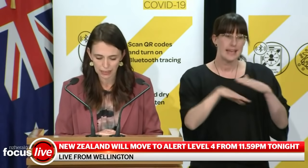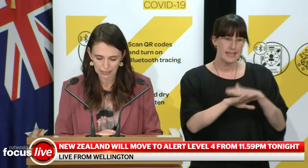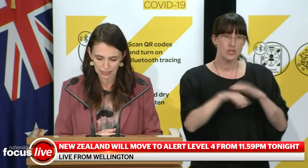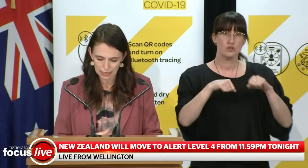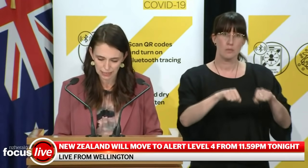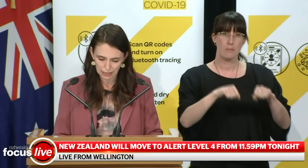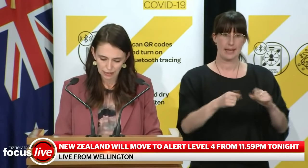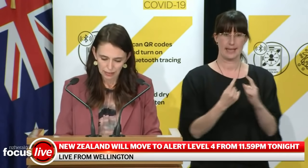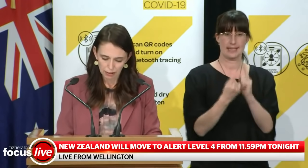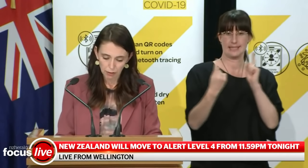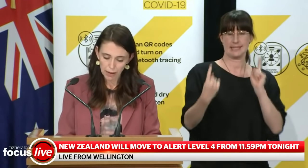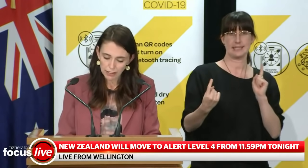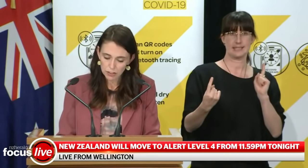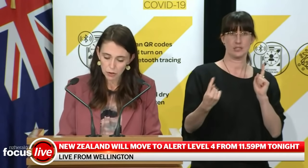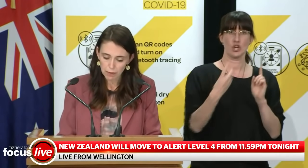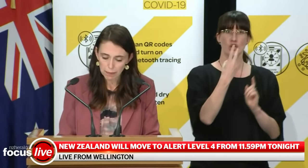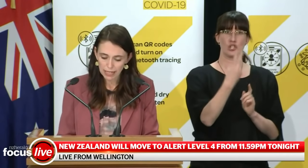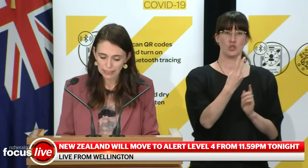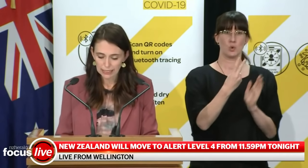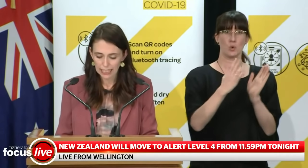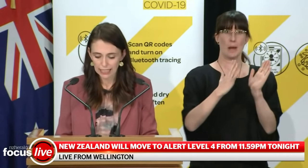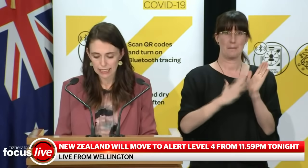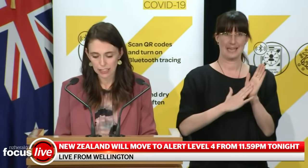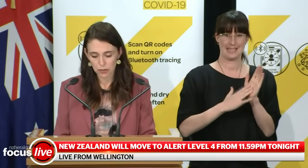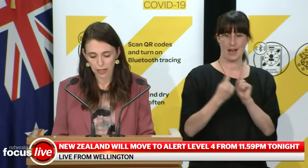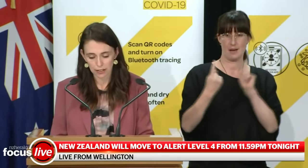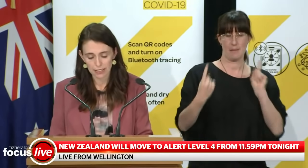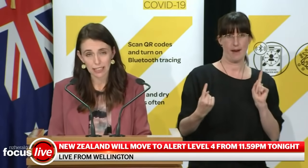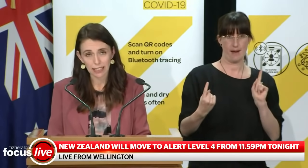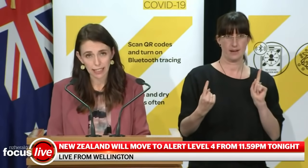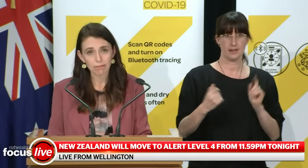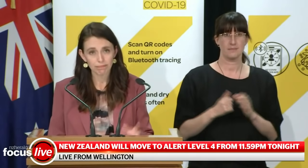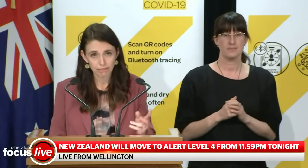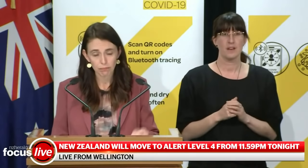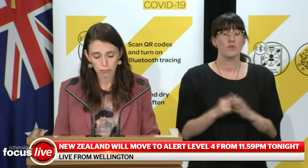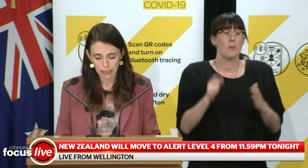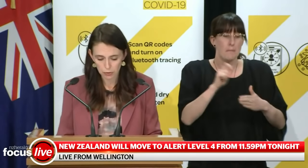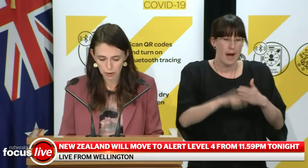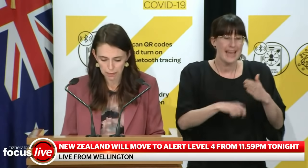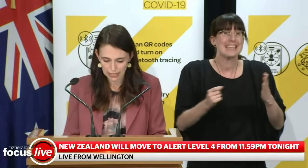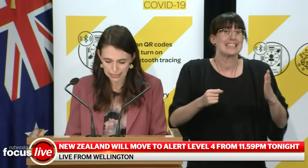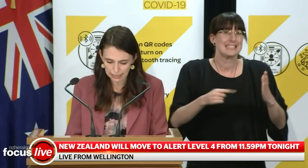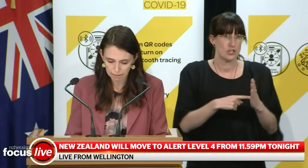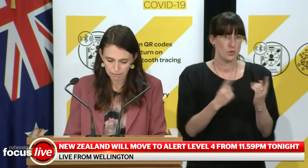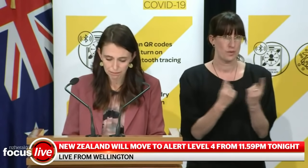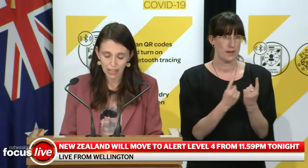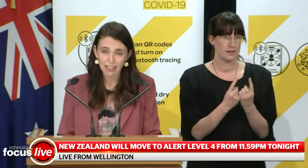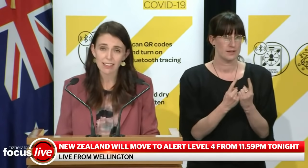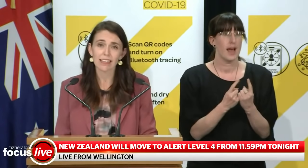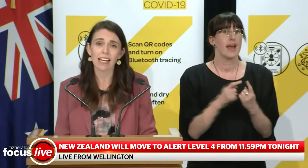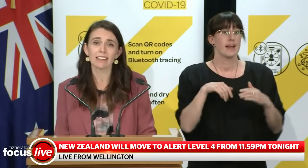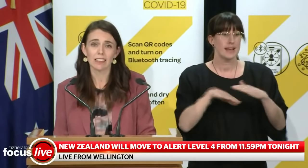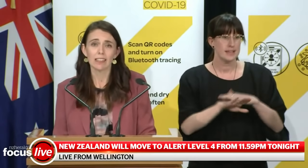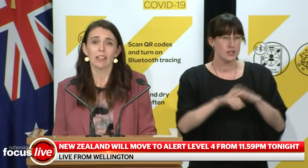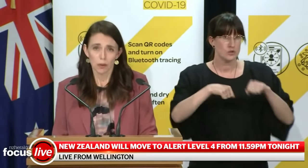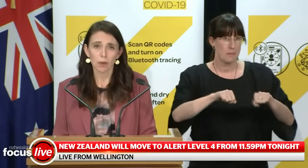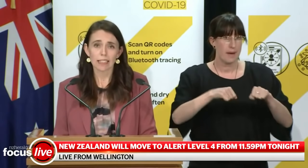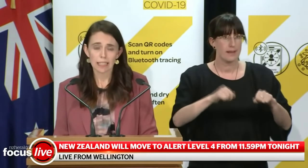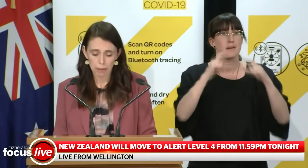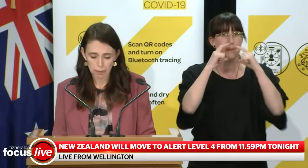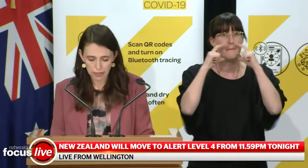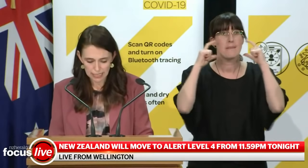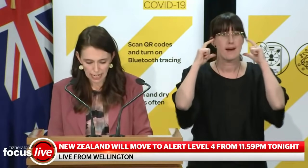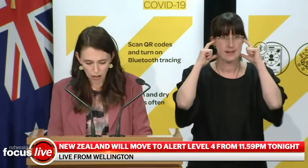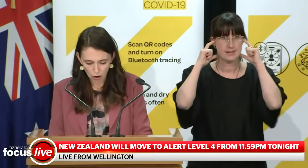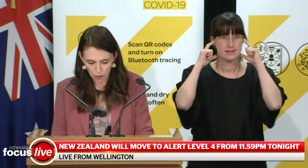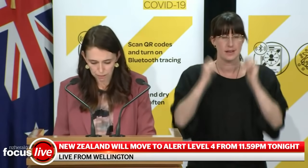to 2 metres from others who may be undertaking essential errands, and again, please wear a mask. Other than that, we're